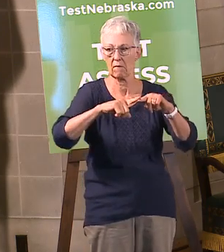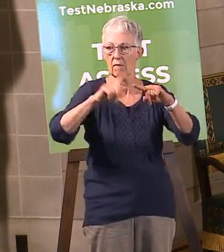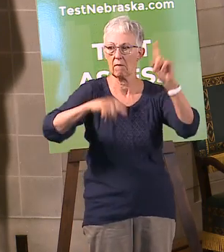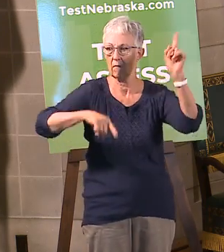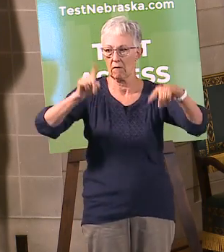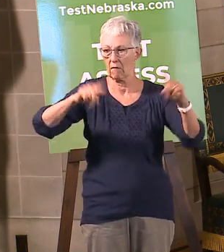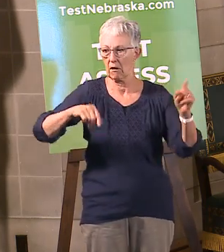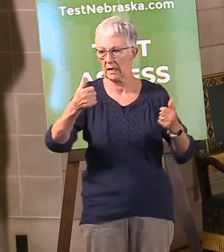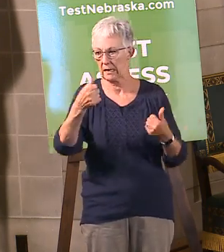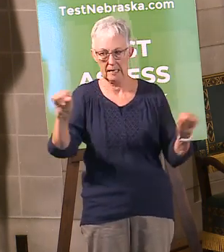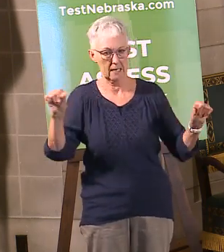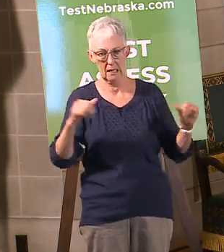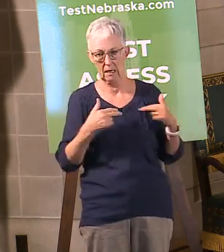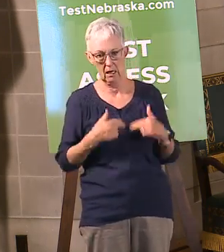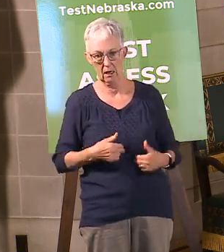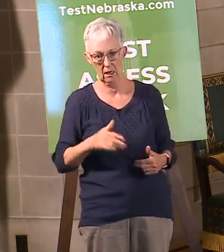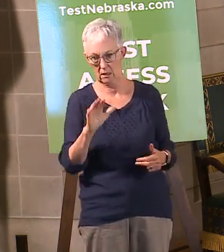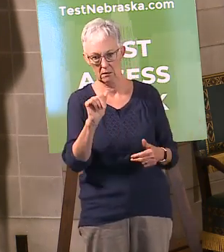Yes.